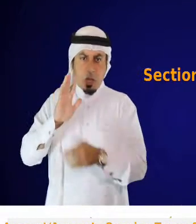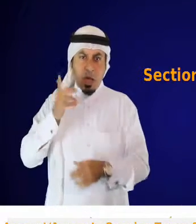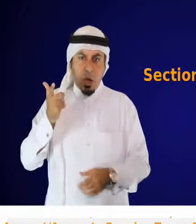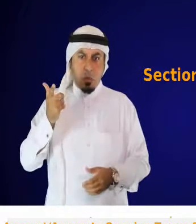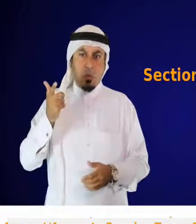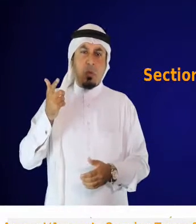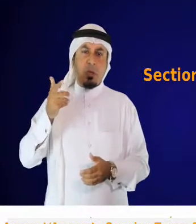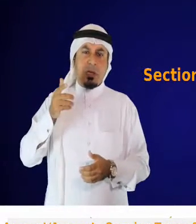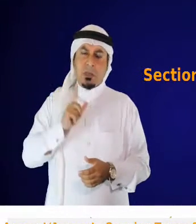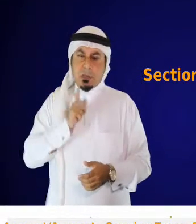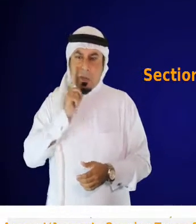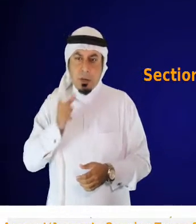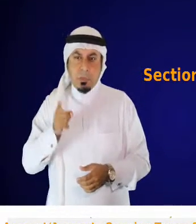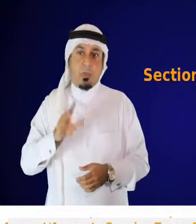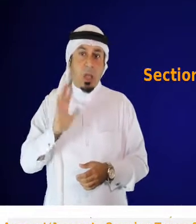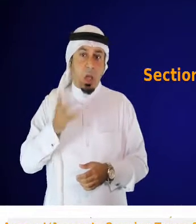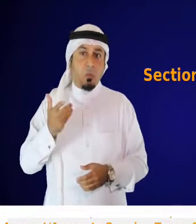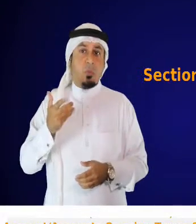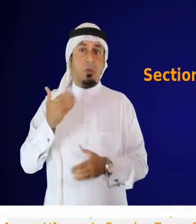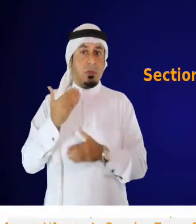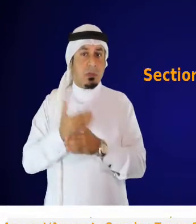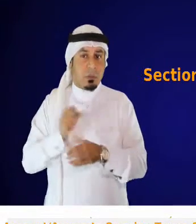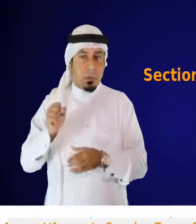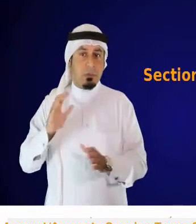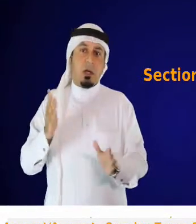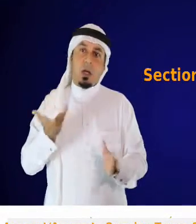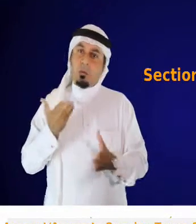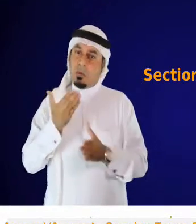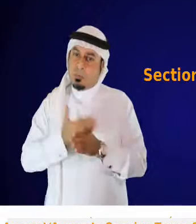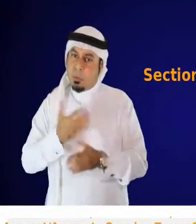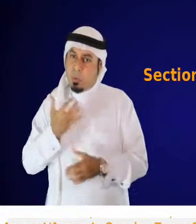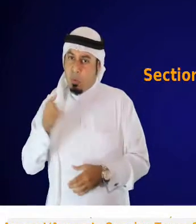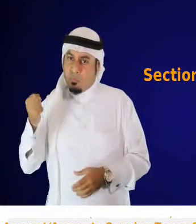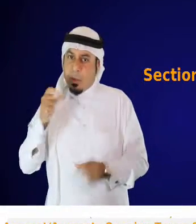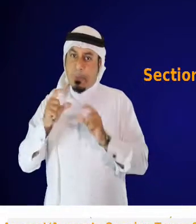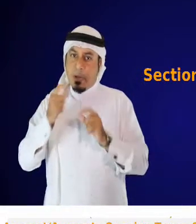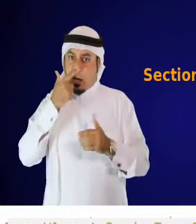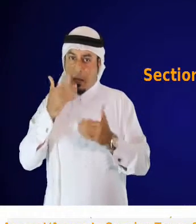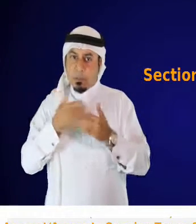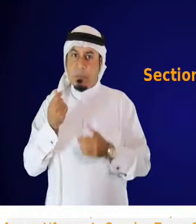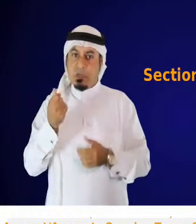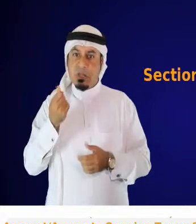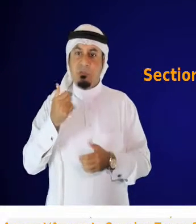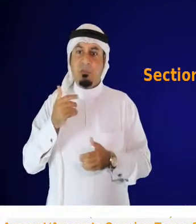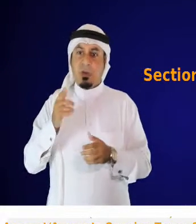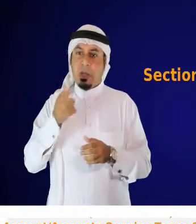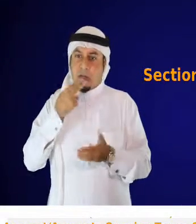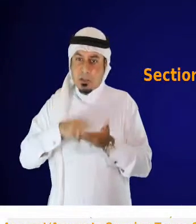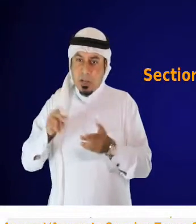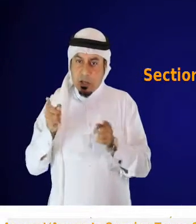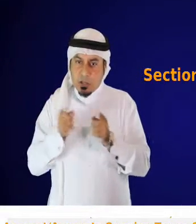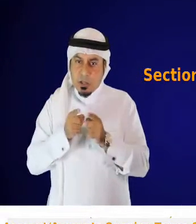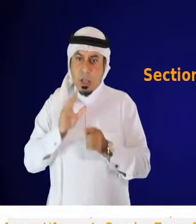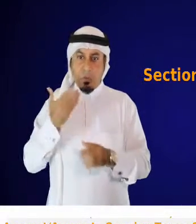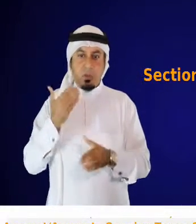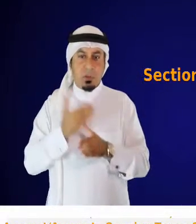5. The customer further undertakes to indemnify and hold the bank indemnified against all actions, claims,